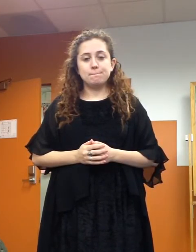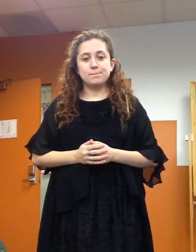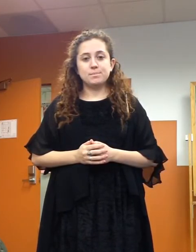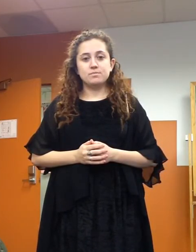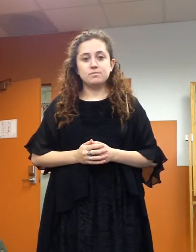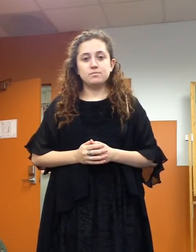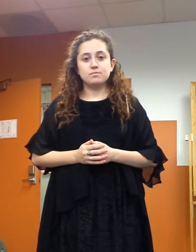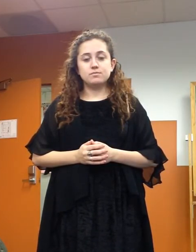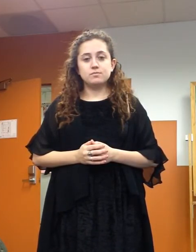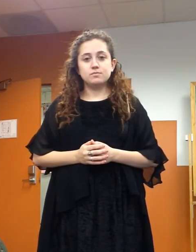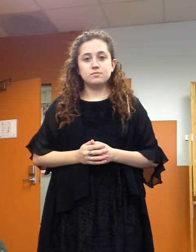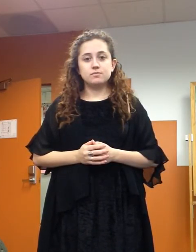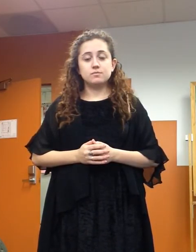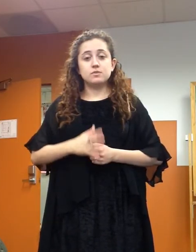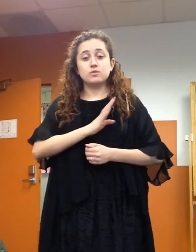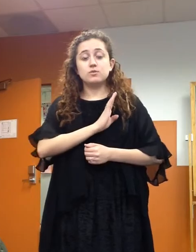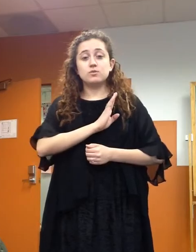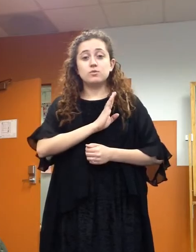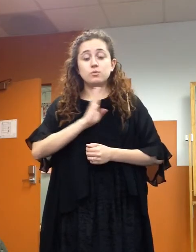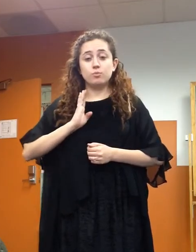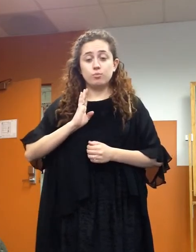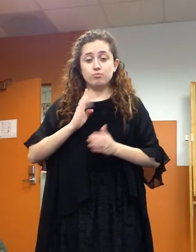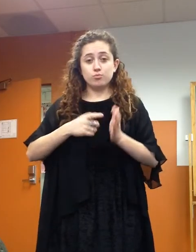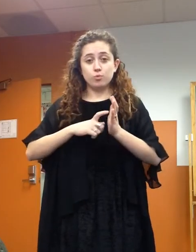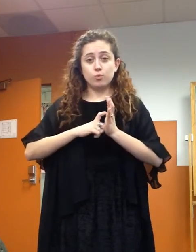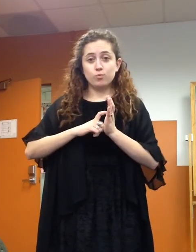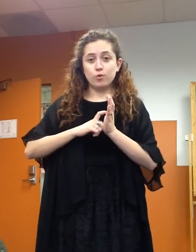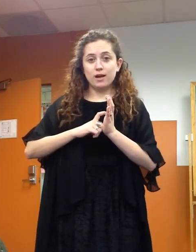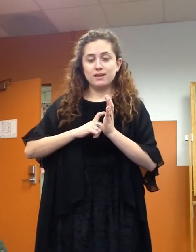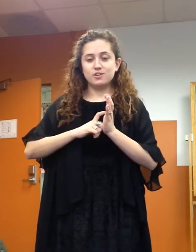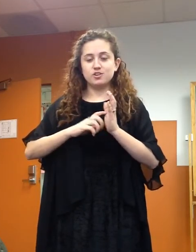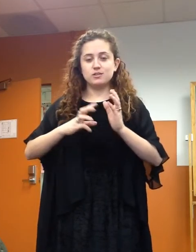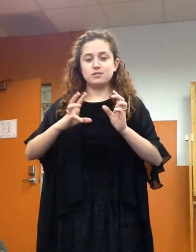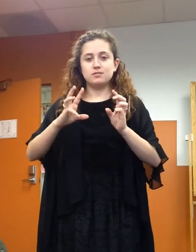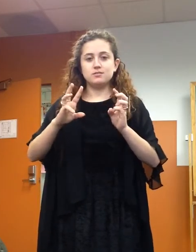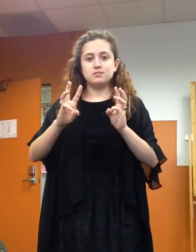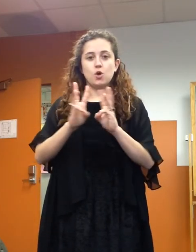a workshop of senior historians and high school teachers to talk about how to do it.